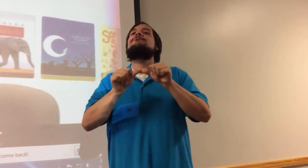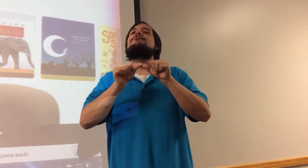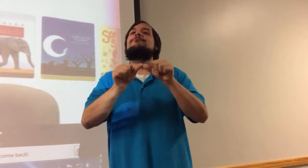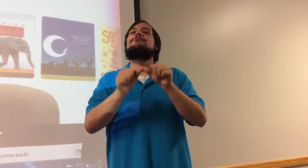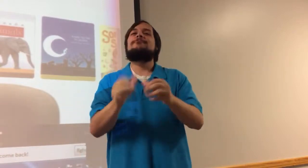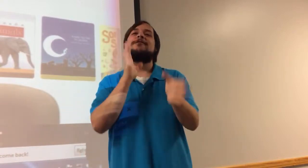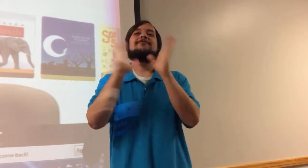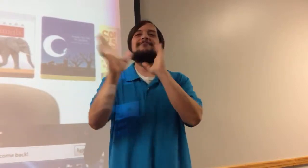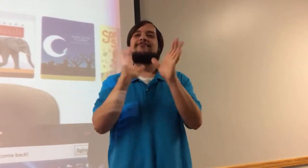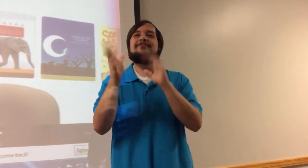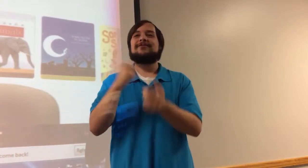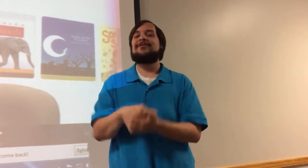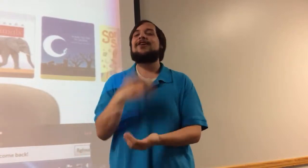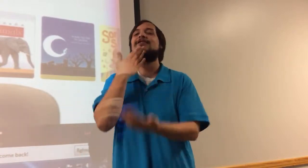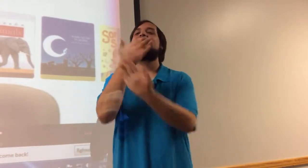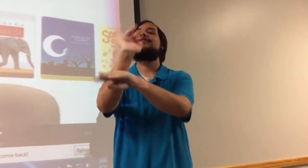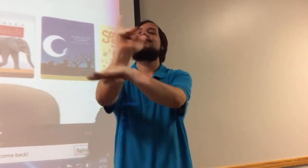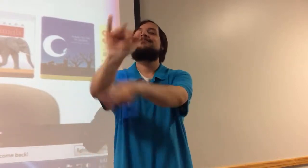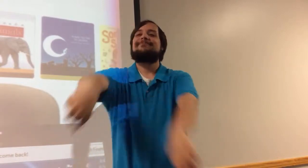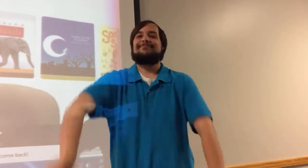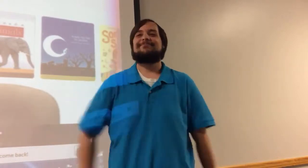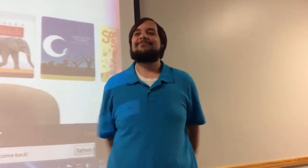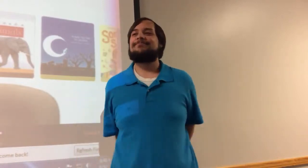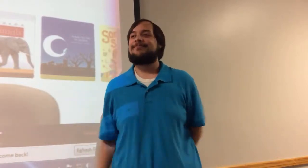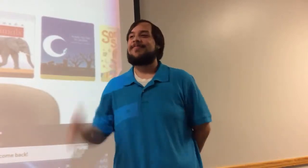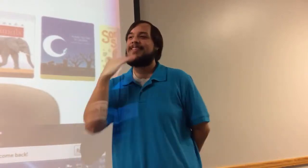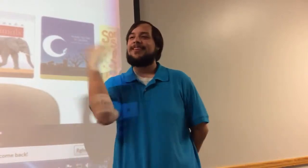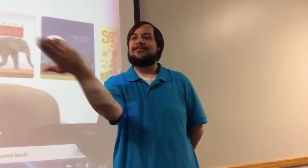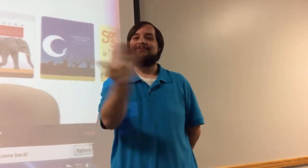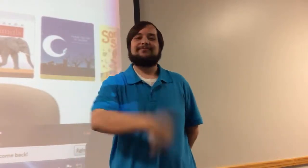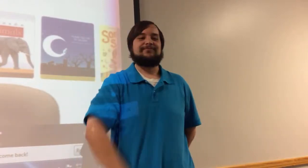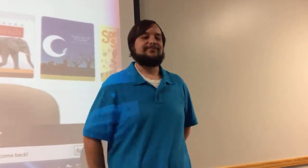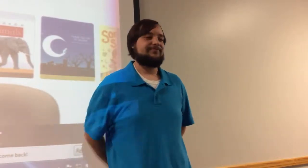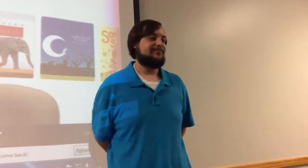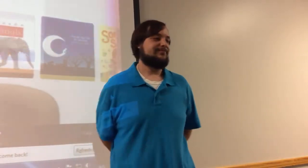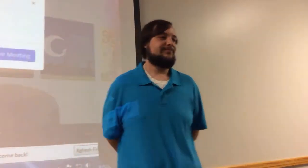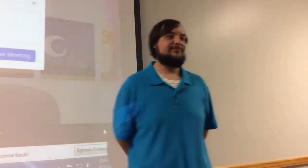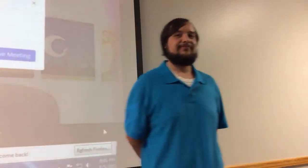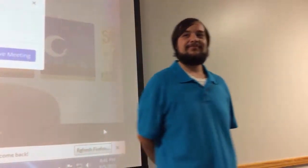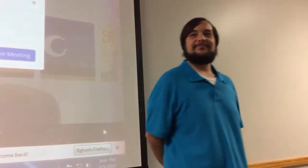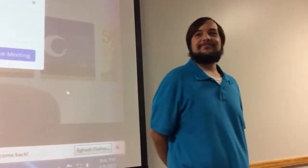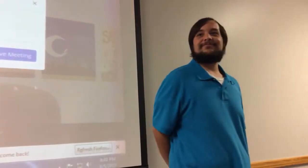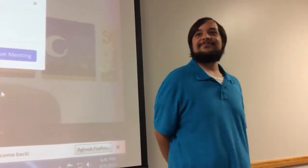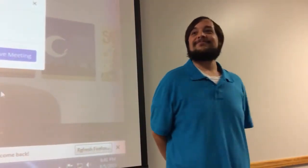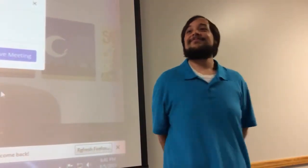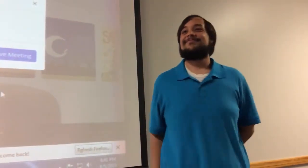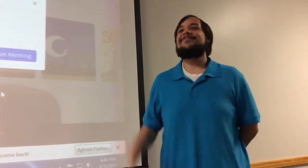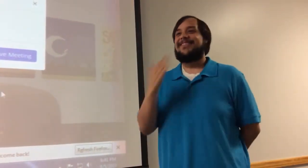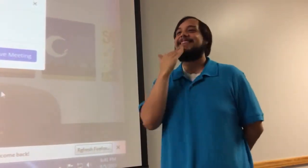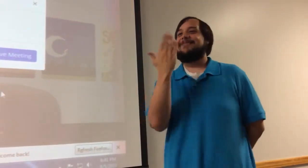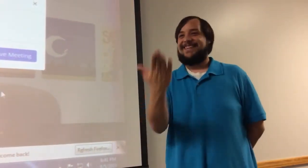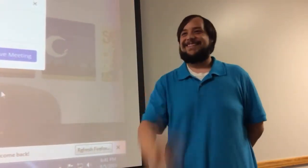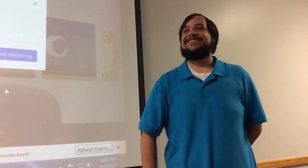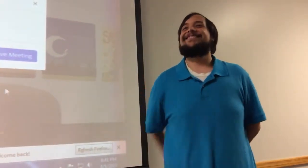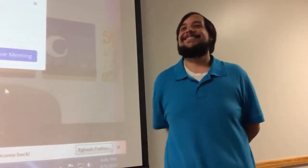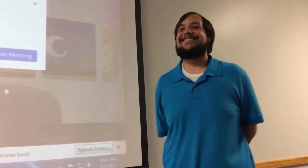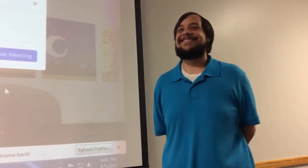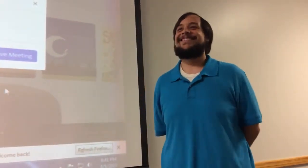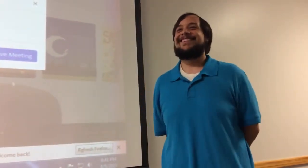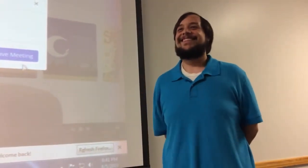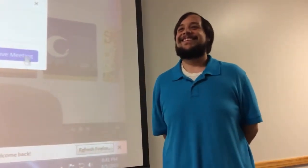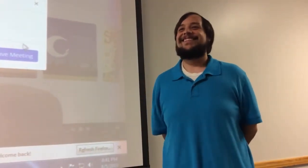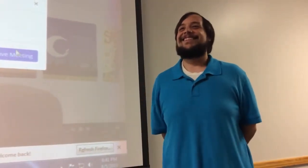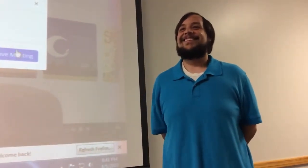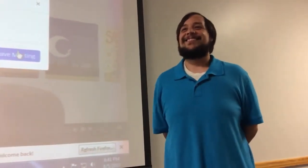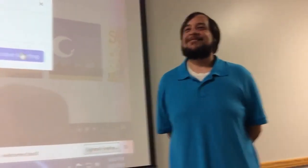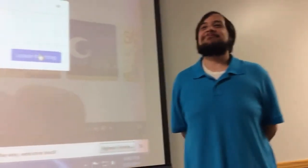the collaboration this year. Have a good night. Thank you. Thank you. Thank you. and thank you, right? Thank you. For coming